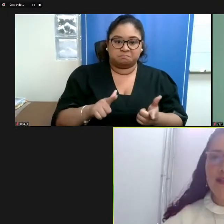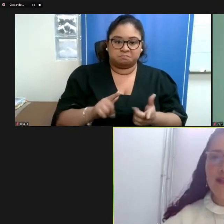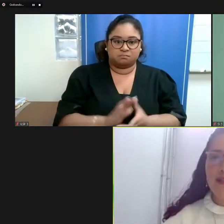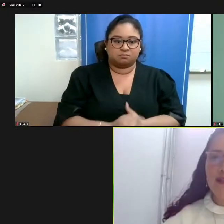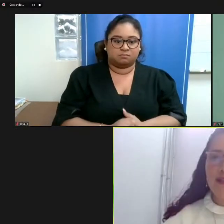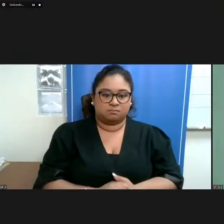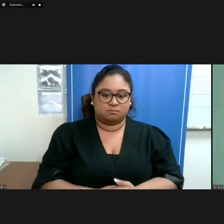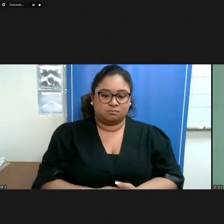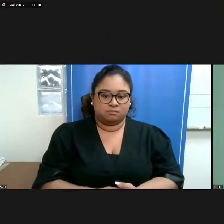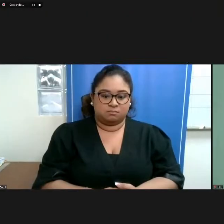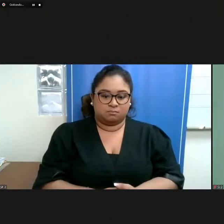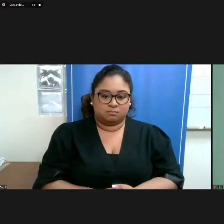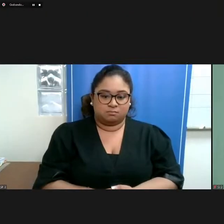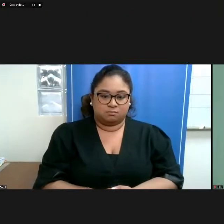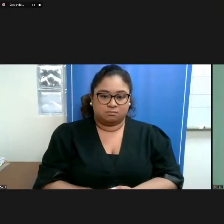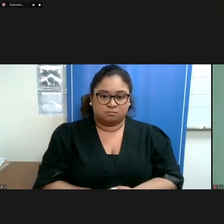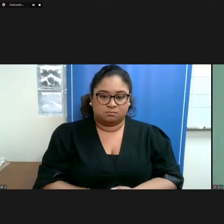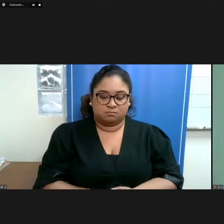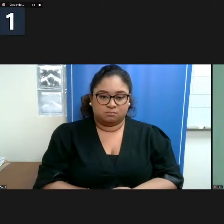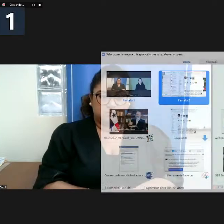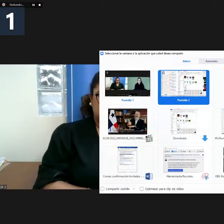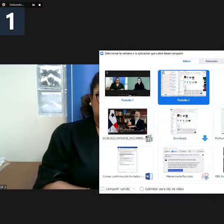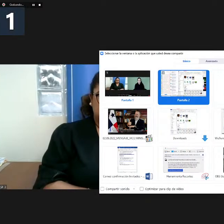is ready